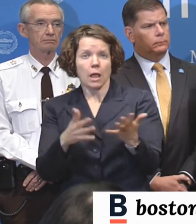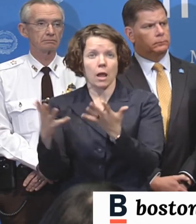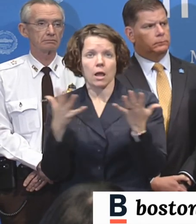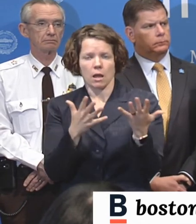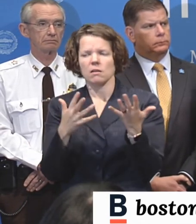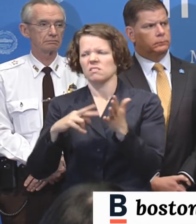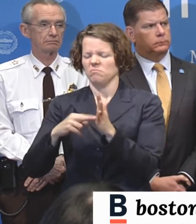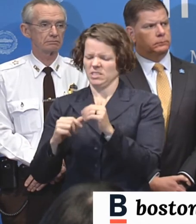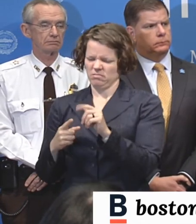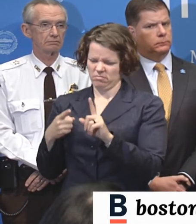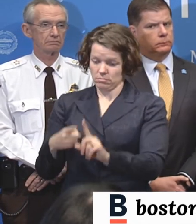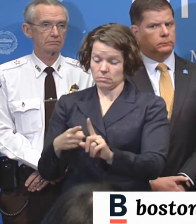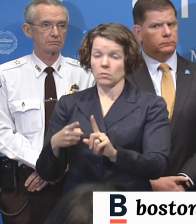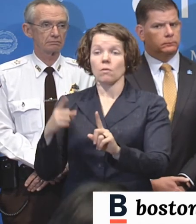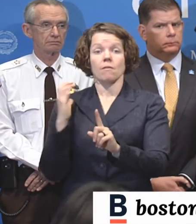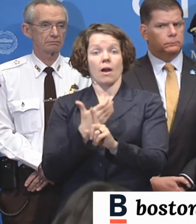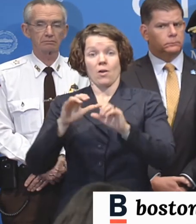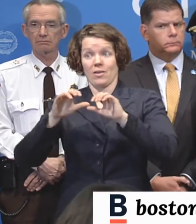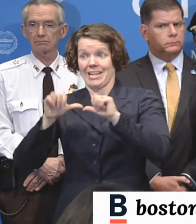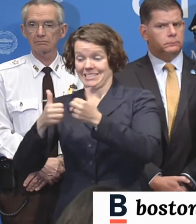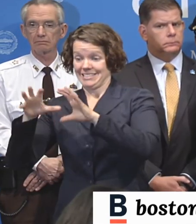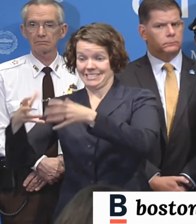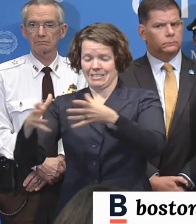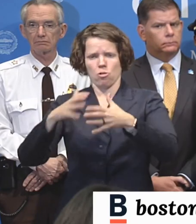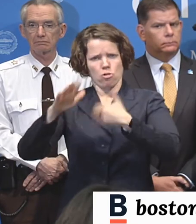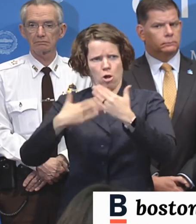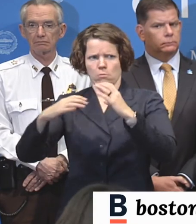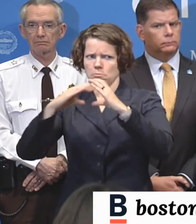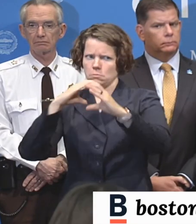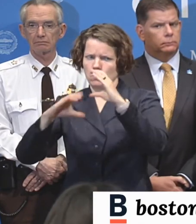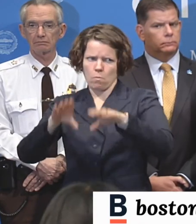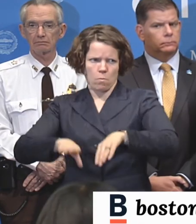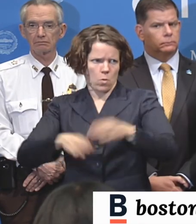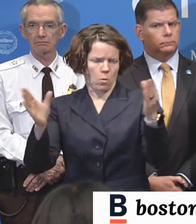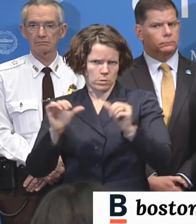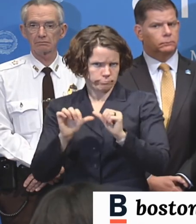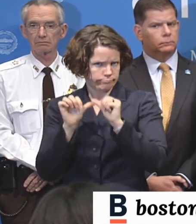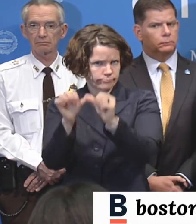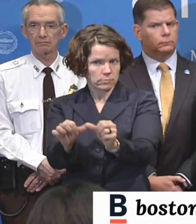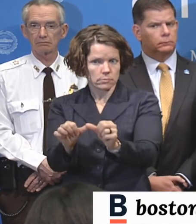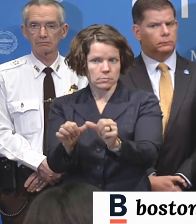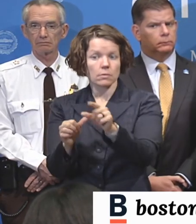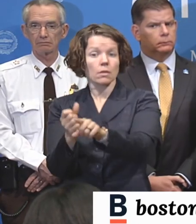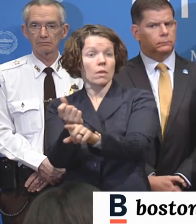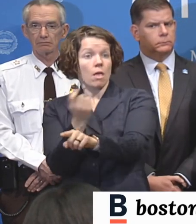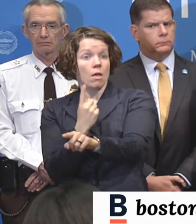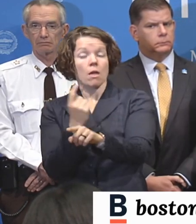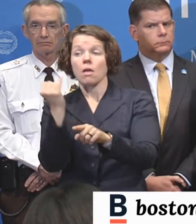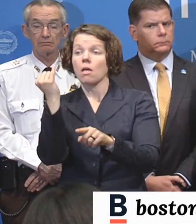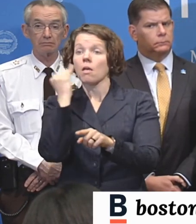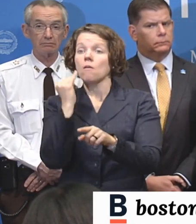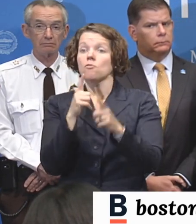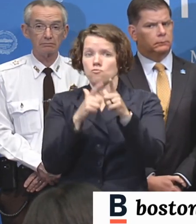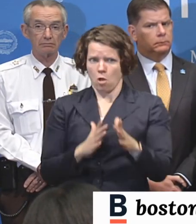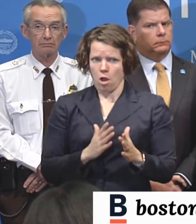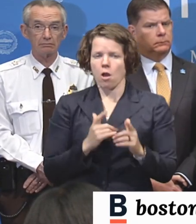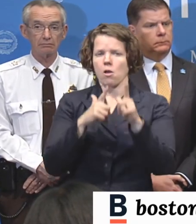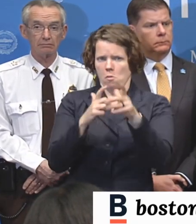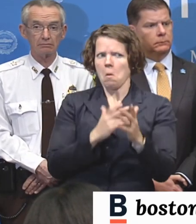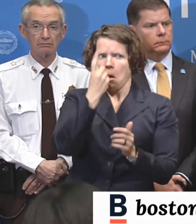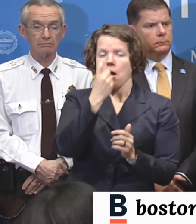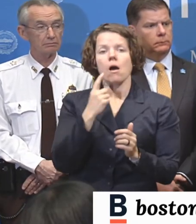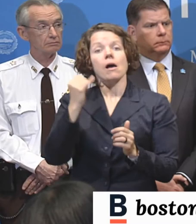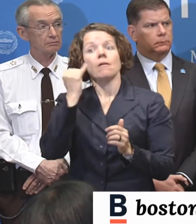among all necessary agencies. Will there, as far as I can discern, will there be any places set up for them to run